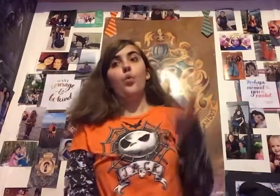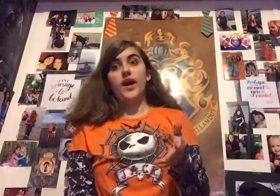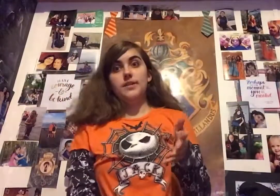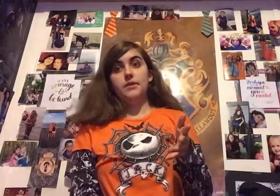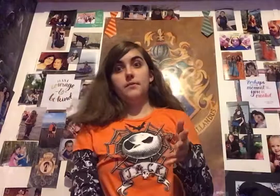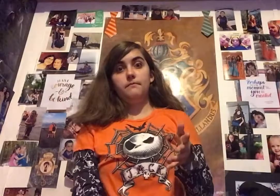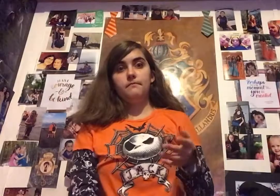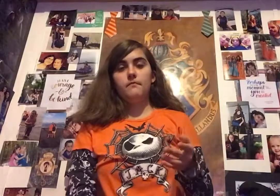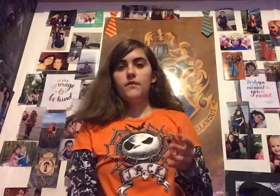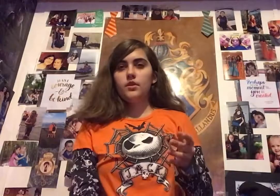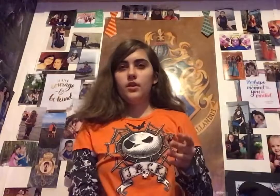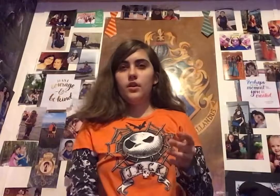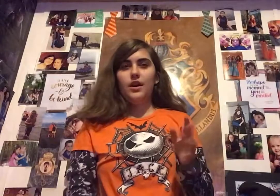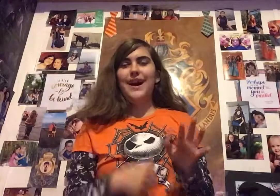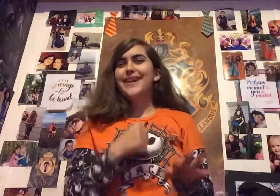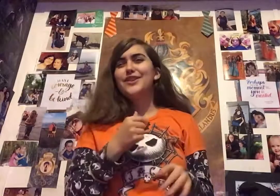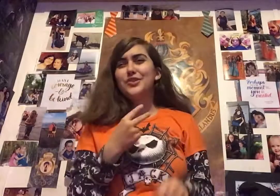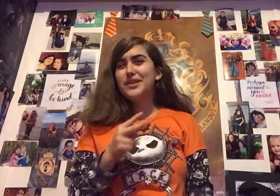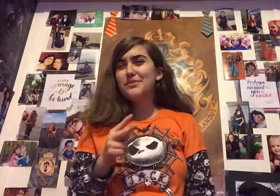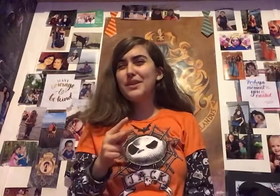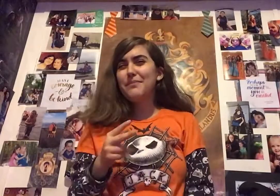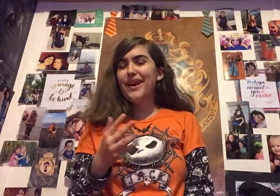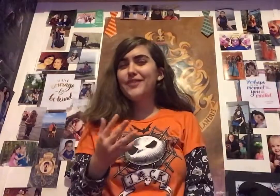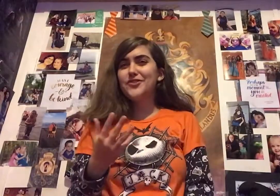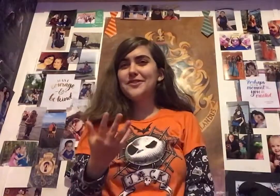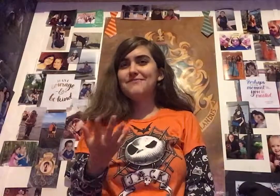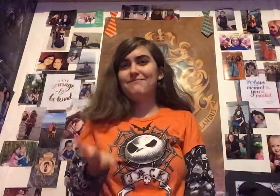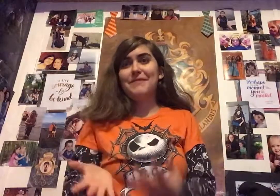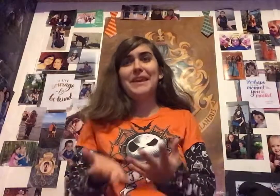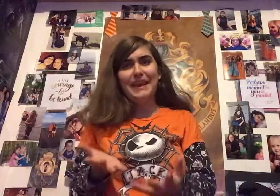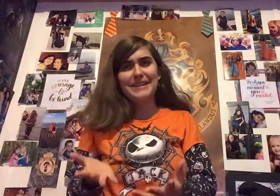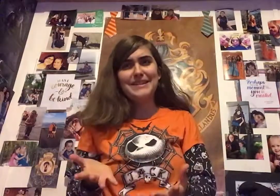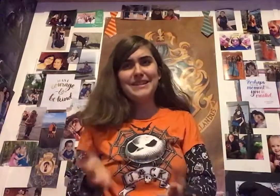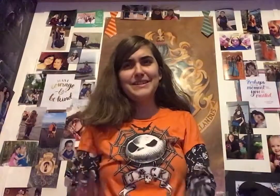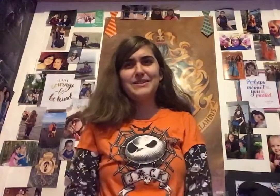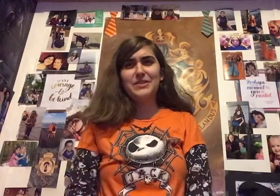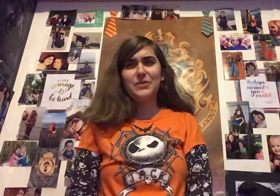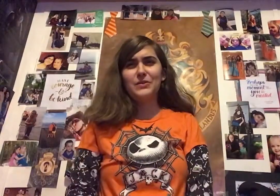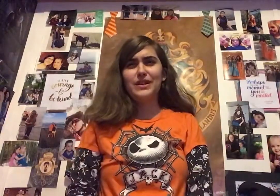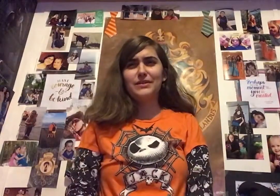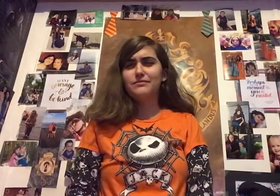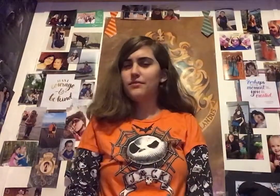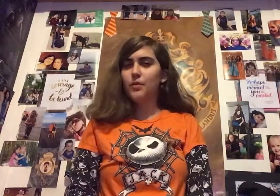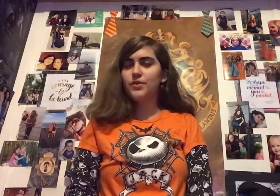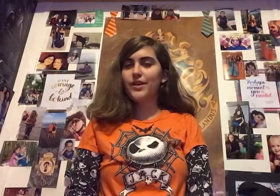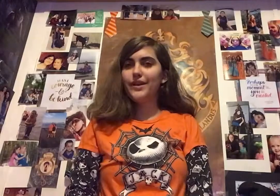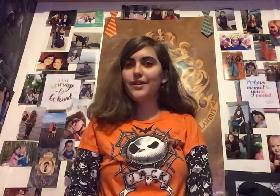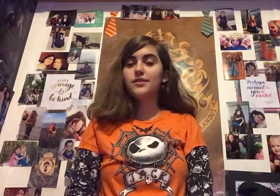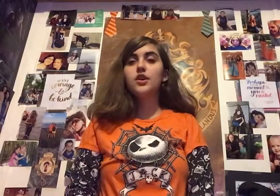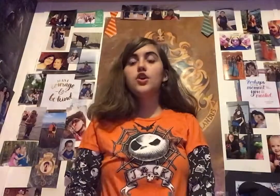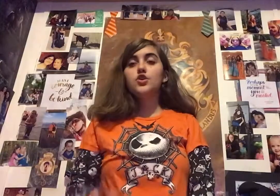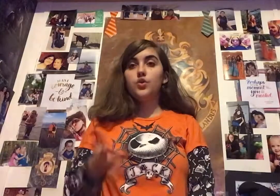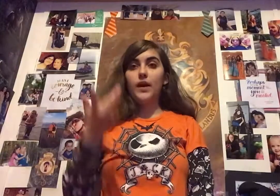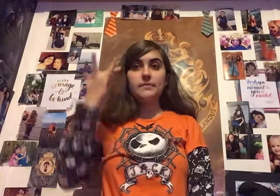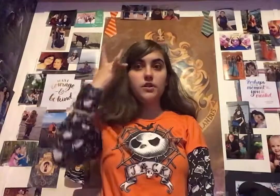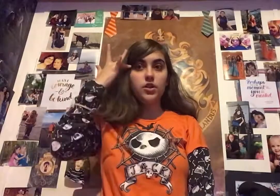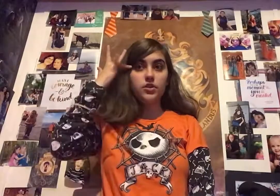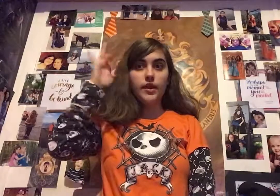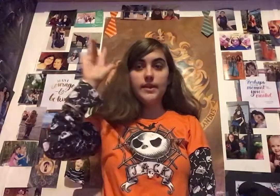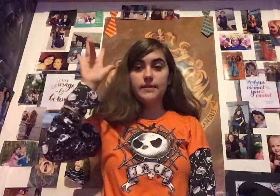Wise men. I didn't look this one up, I kind of just guessed it, so I hope it's right, I guess. So wise men, you'll do like